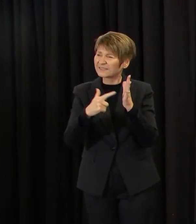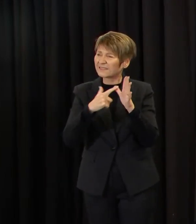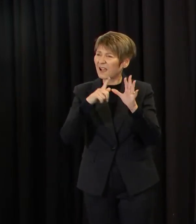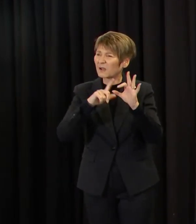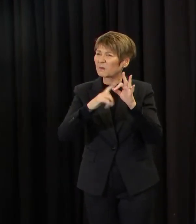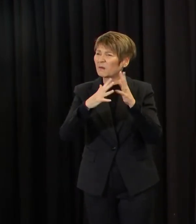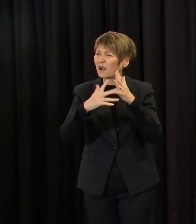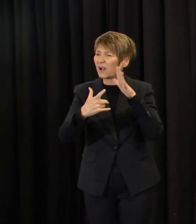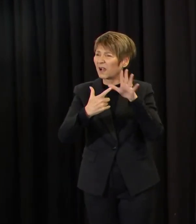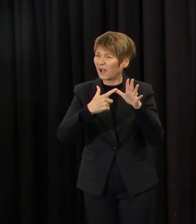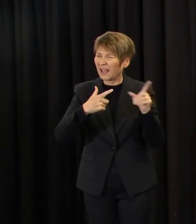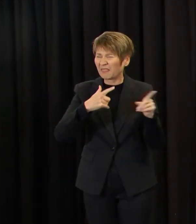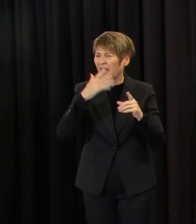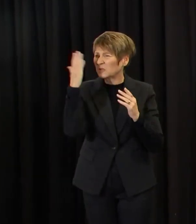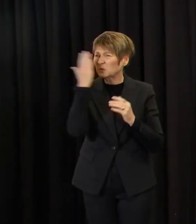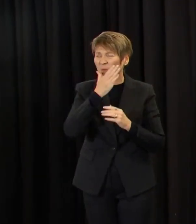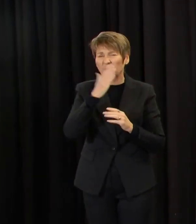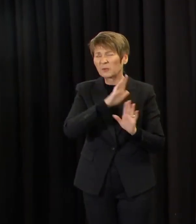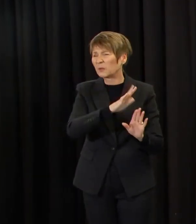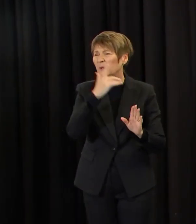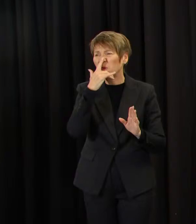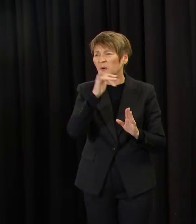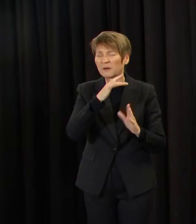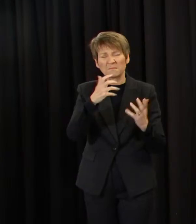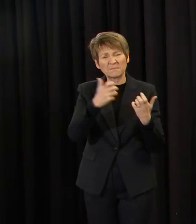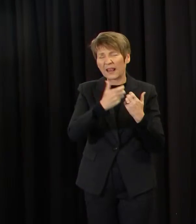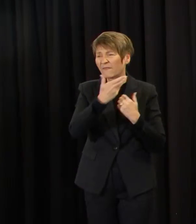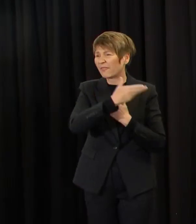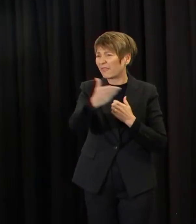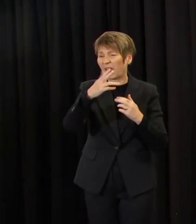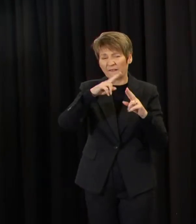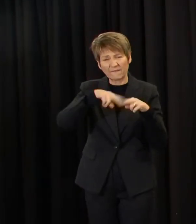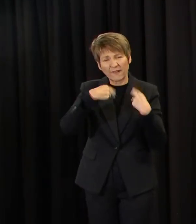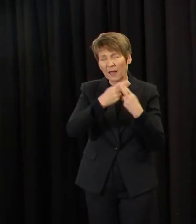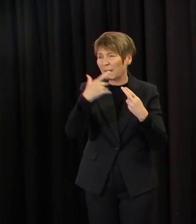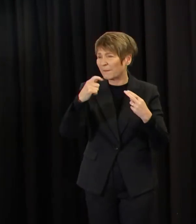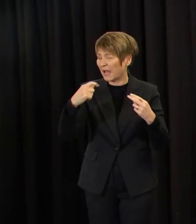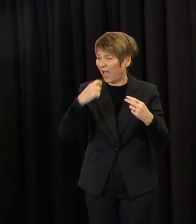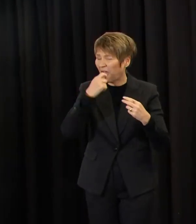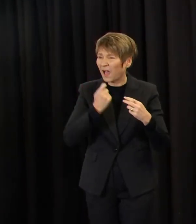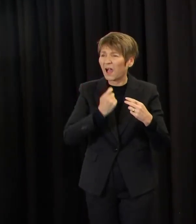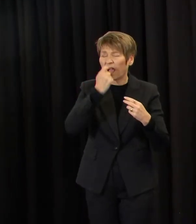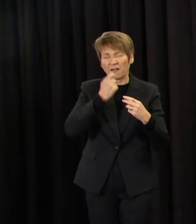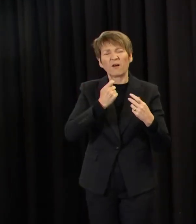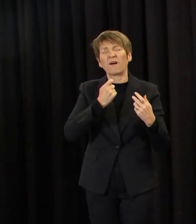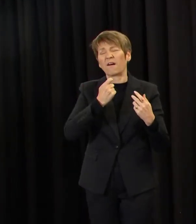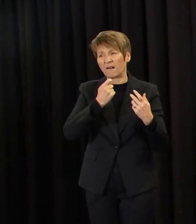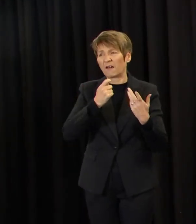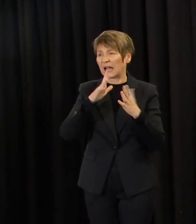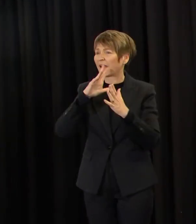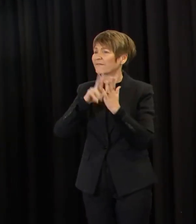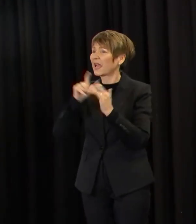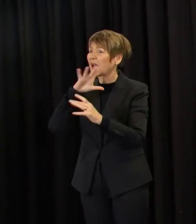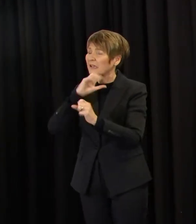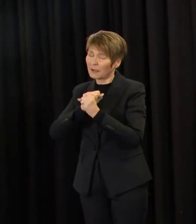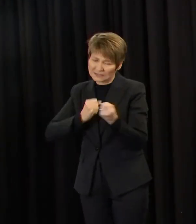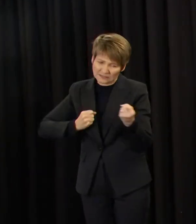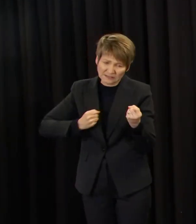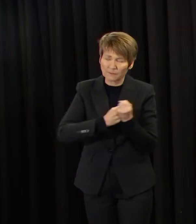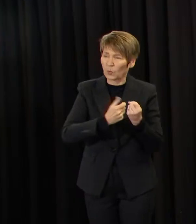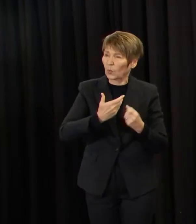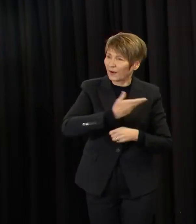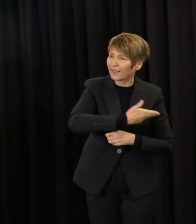100% of all of those kids were tested, family members tested. Amazing. We got support to all of them, and we were able to run that outbreak to